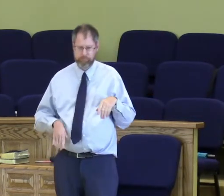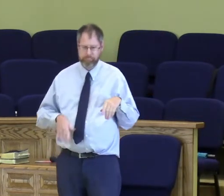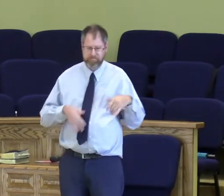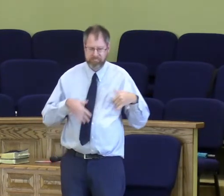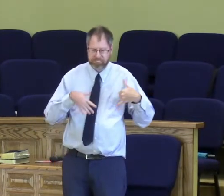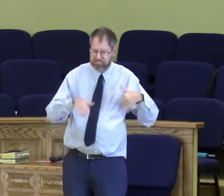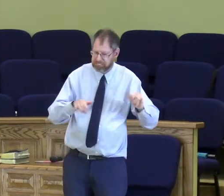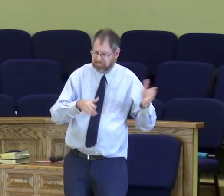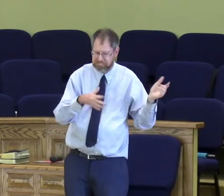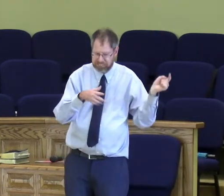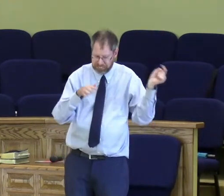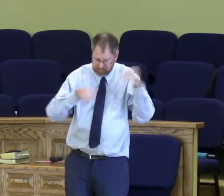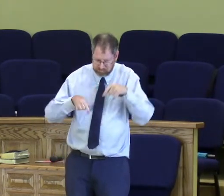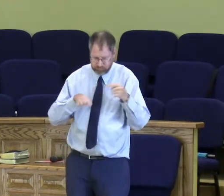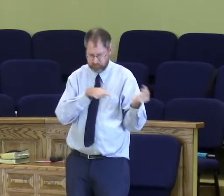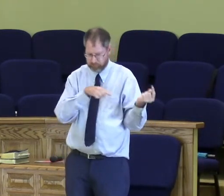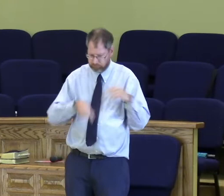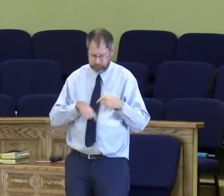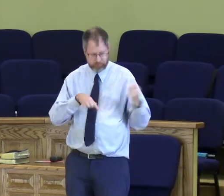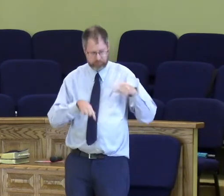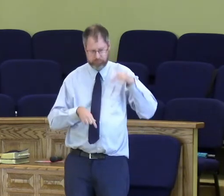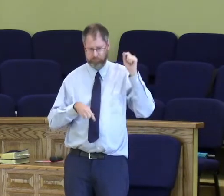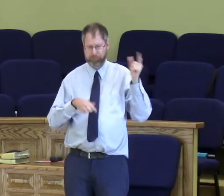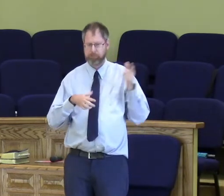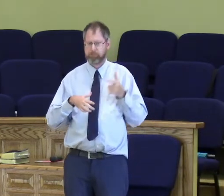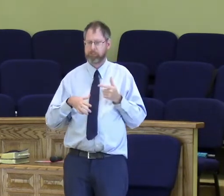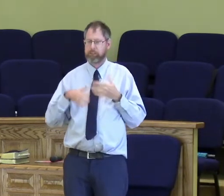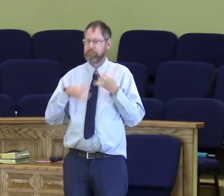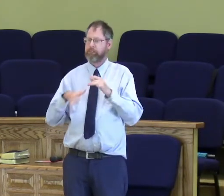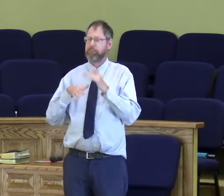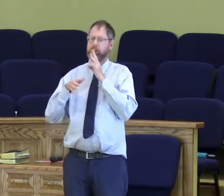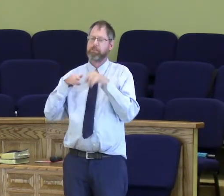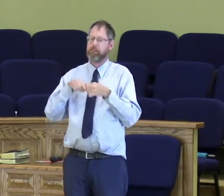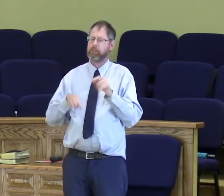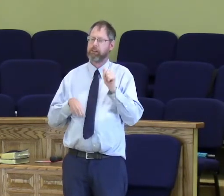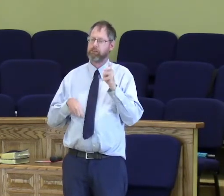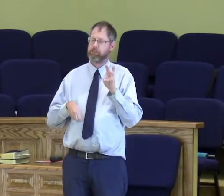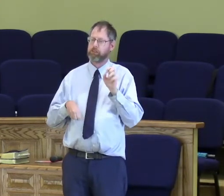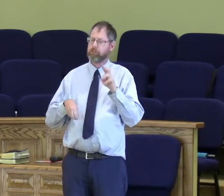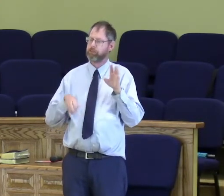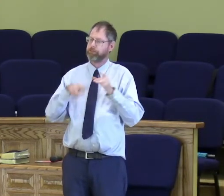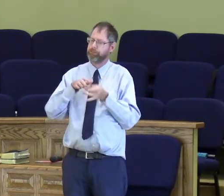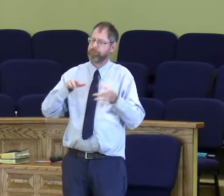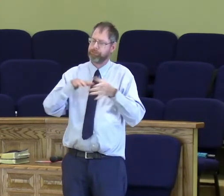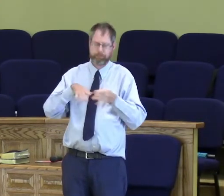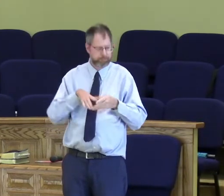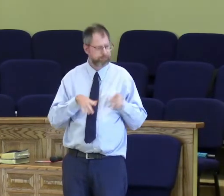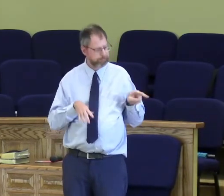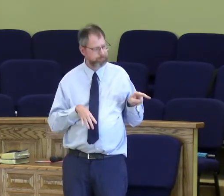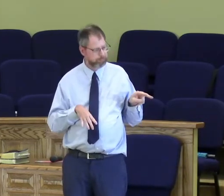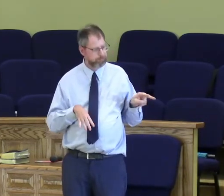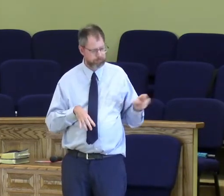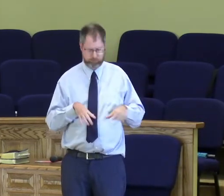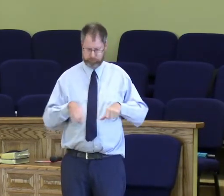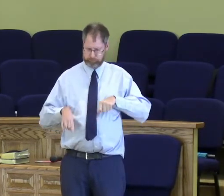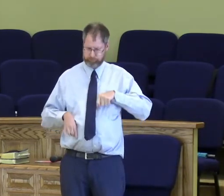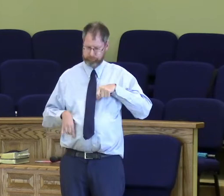Atrium, in honor of him, a Christian missionary on a secular university campus, because of the impact he had in bringing so many